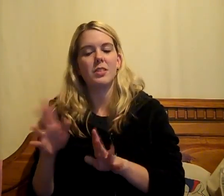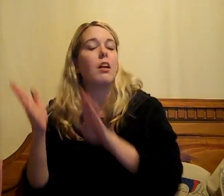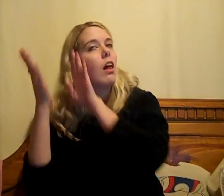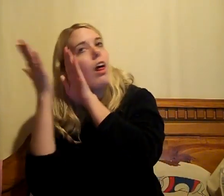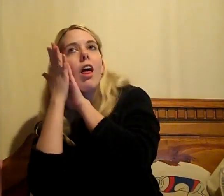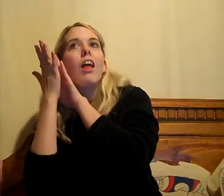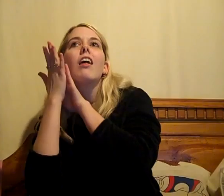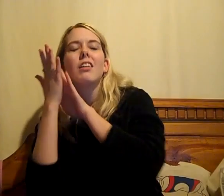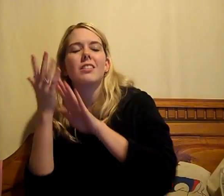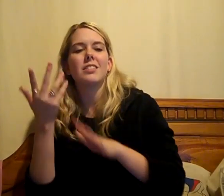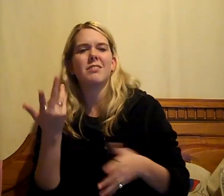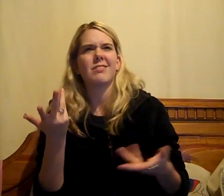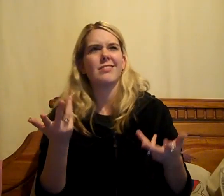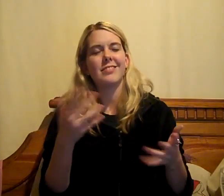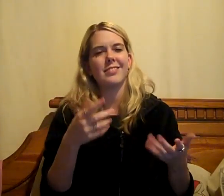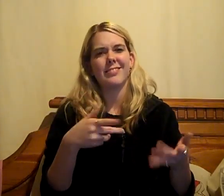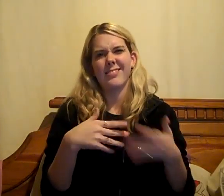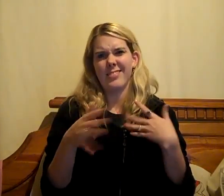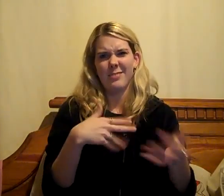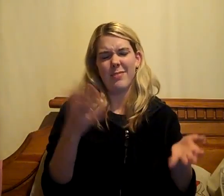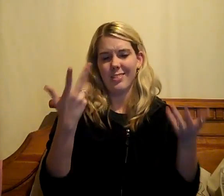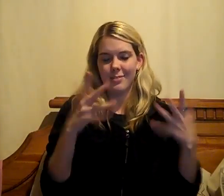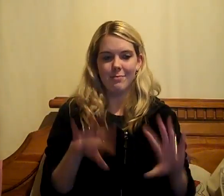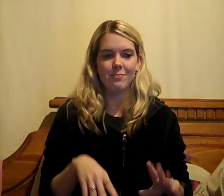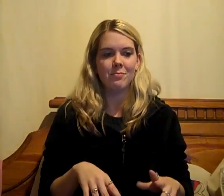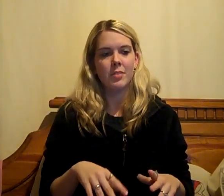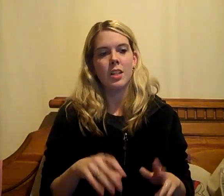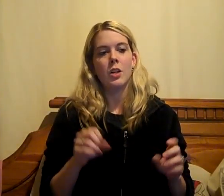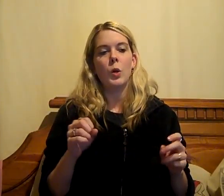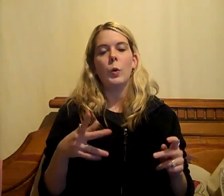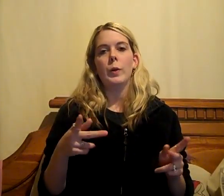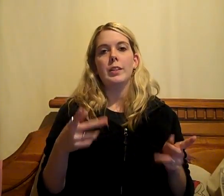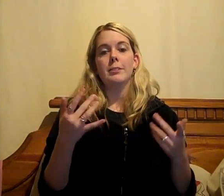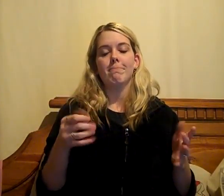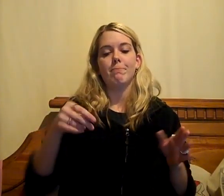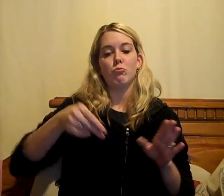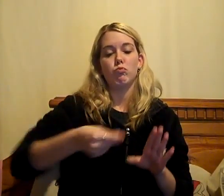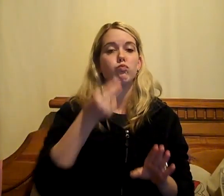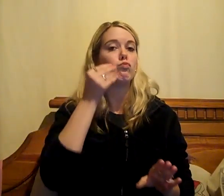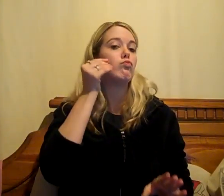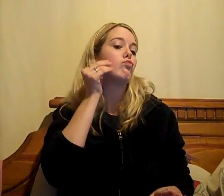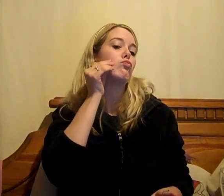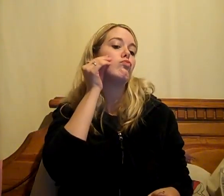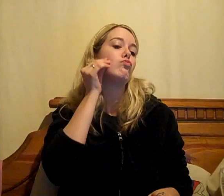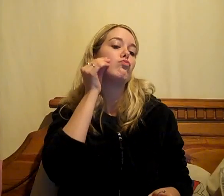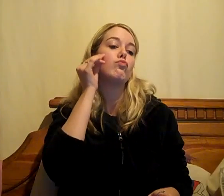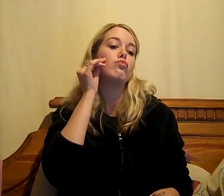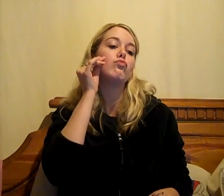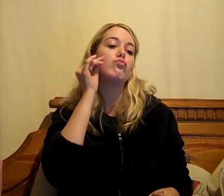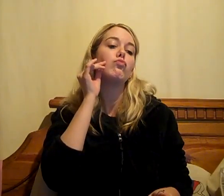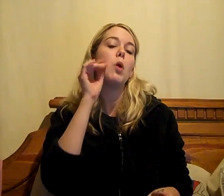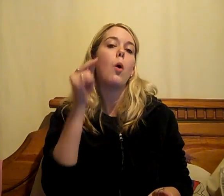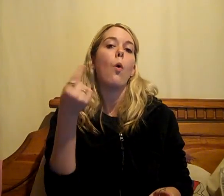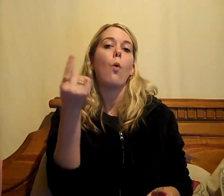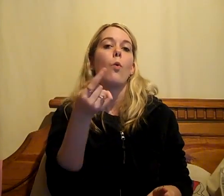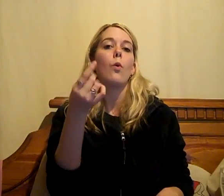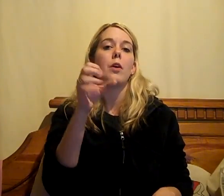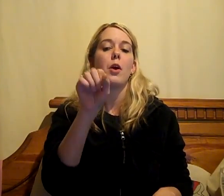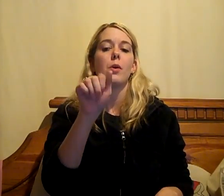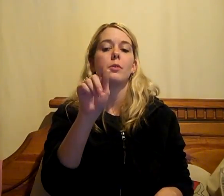So I just take the blood paste, and this warms up